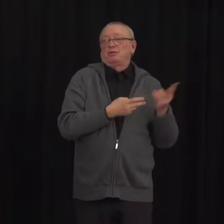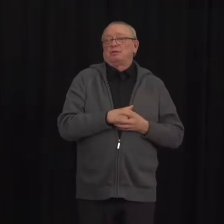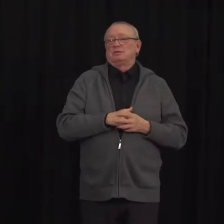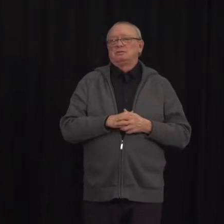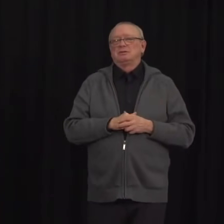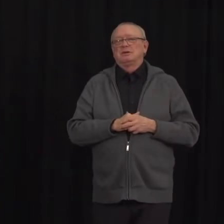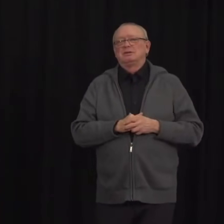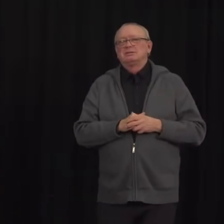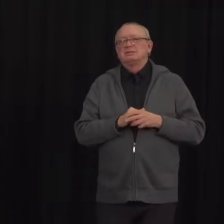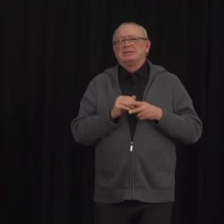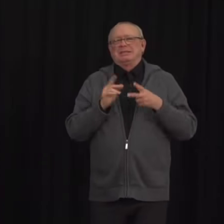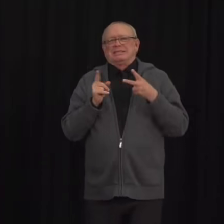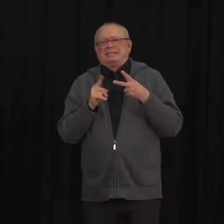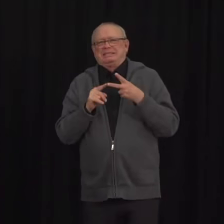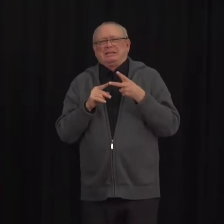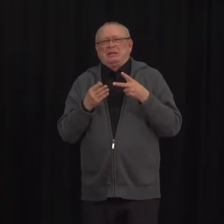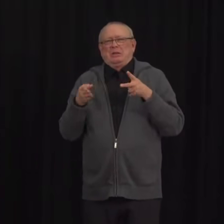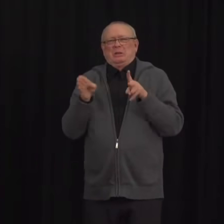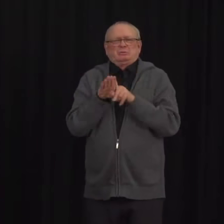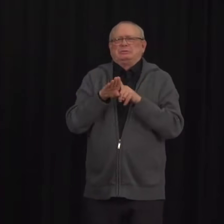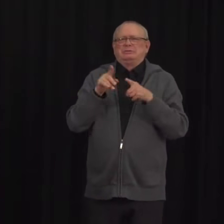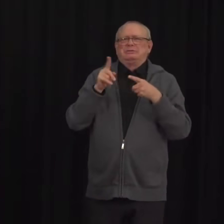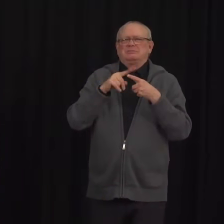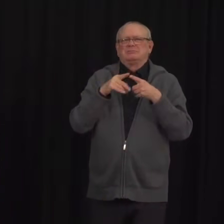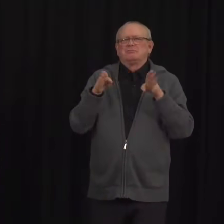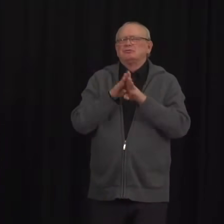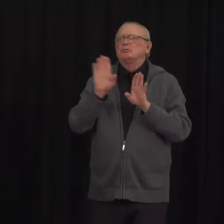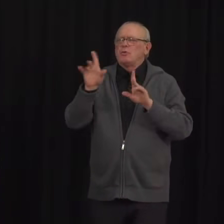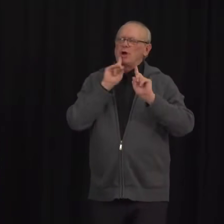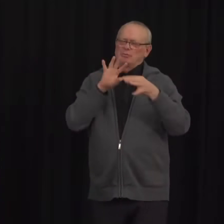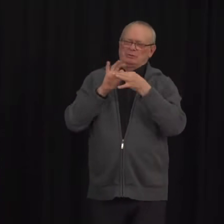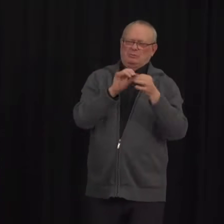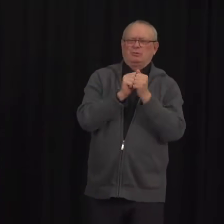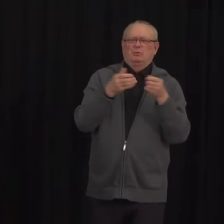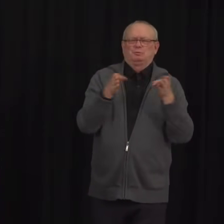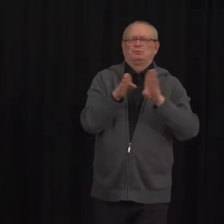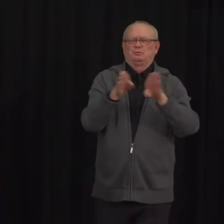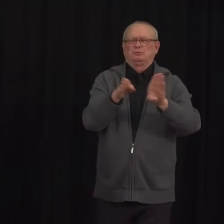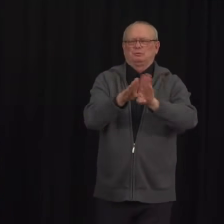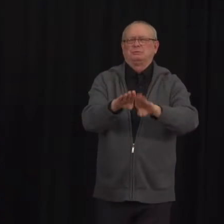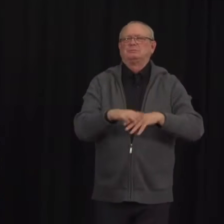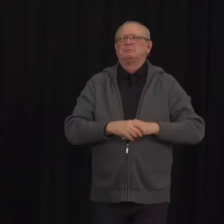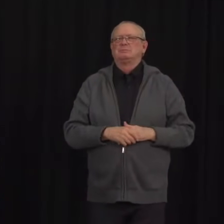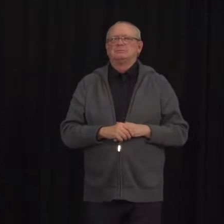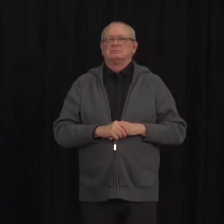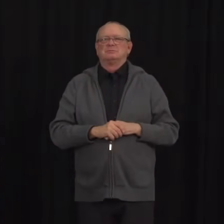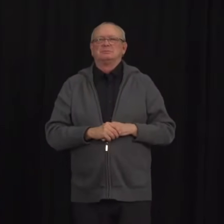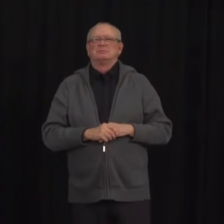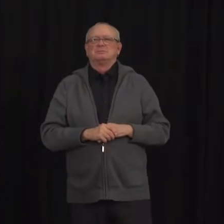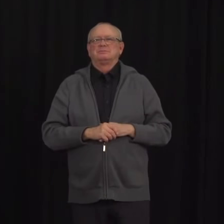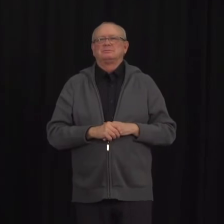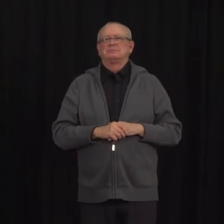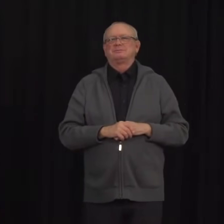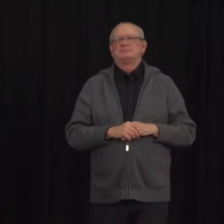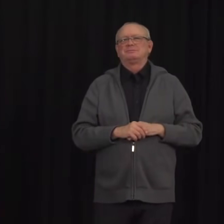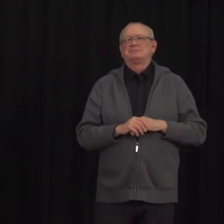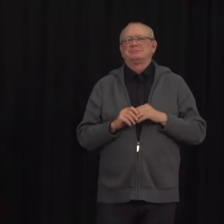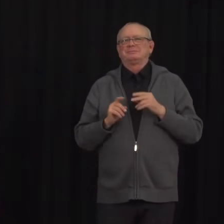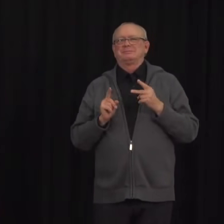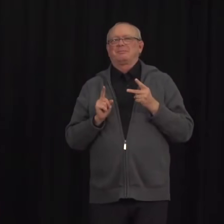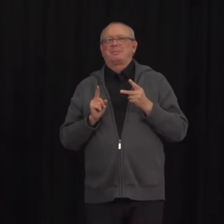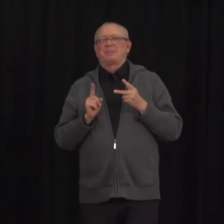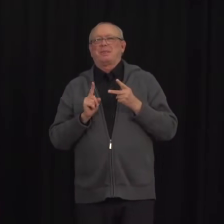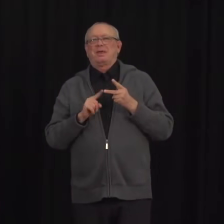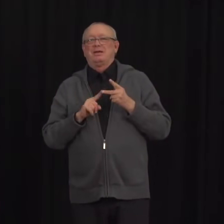is a big thing. Sure, thank you. So the question of capacity, the healthcare